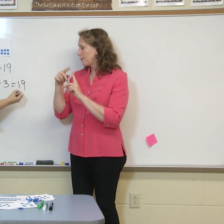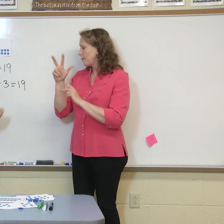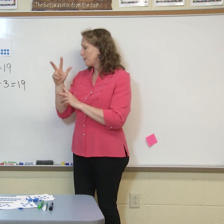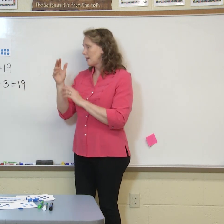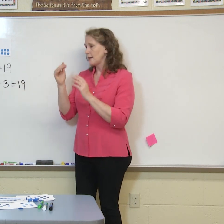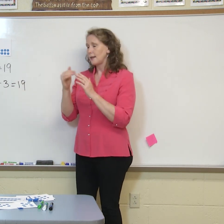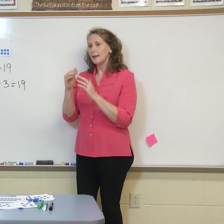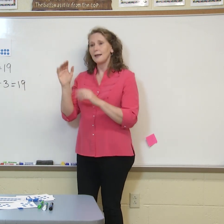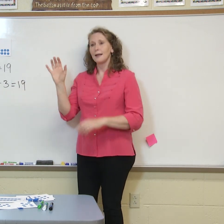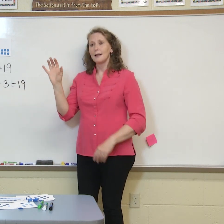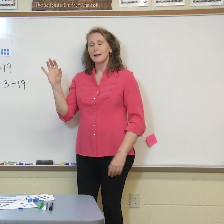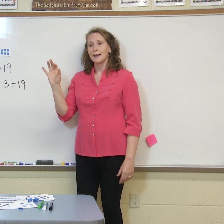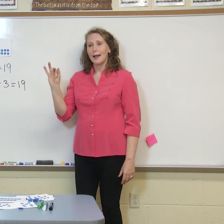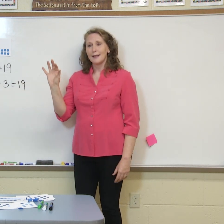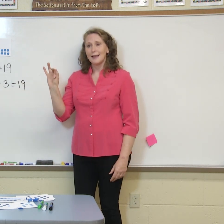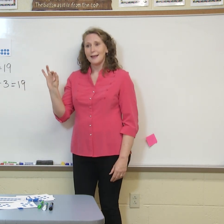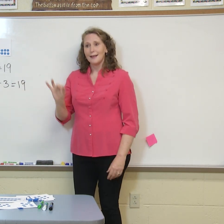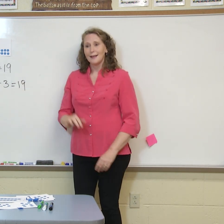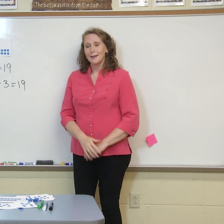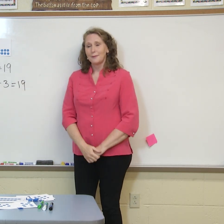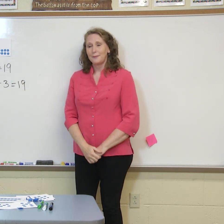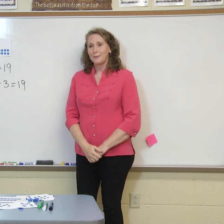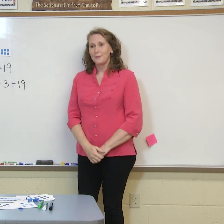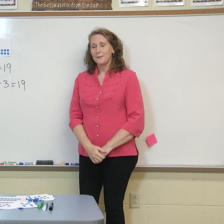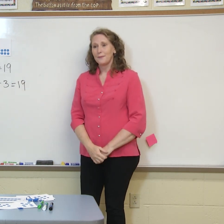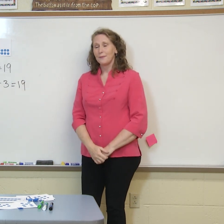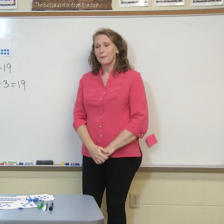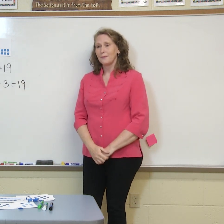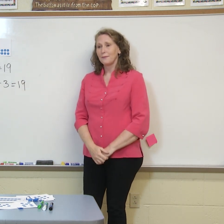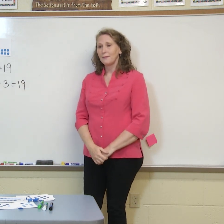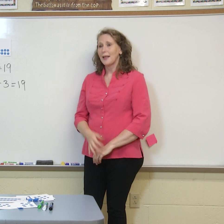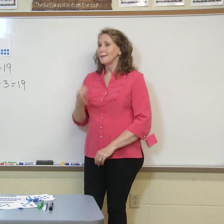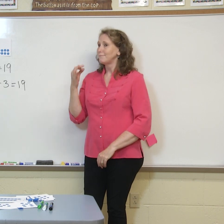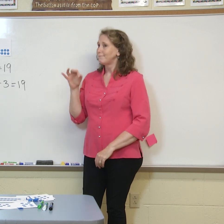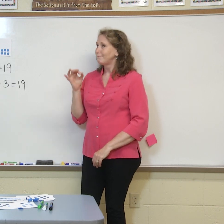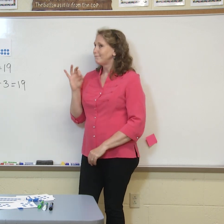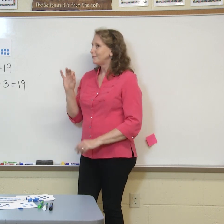and 3 are 19. Nice.